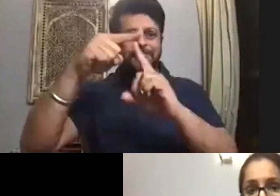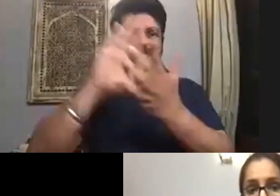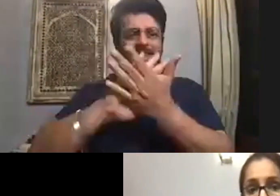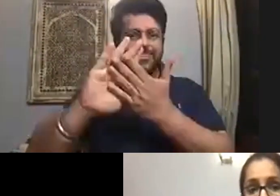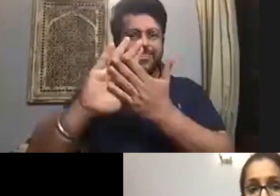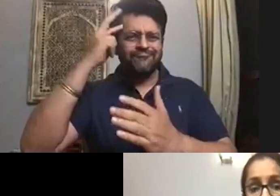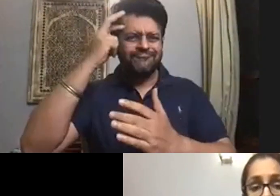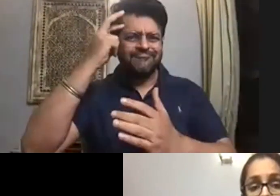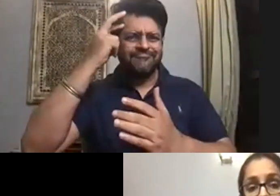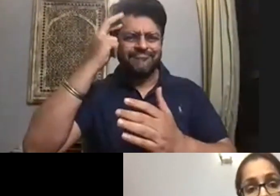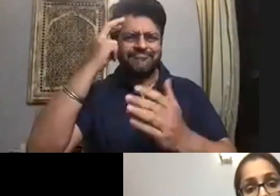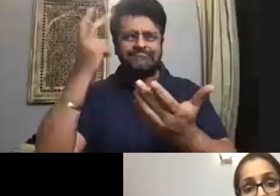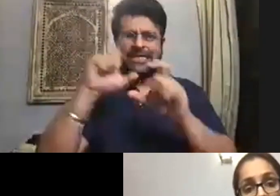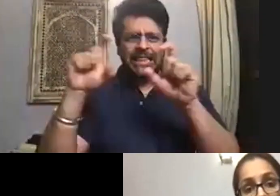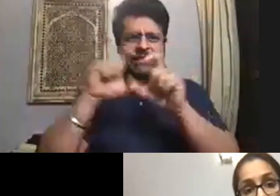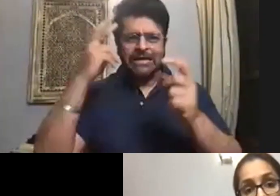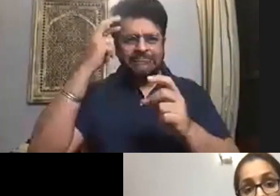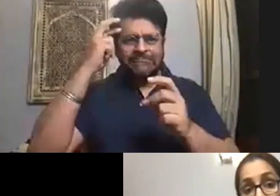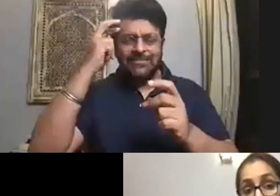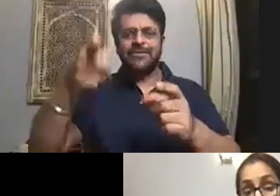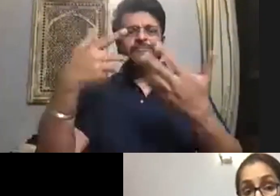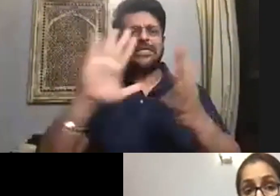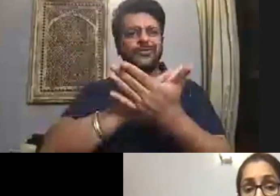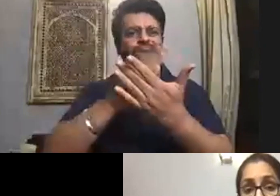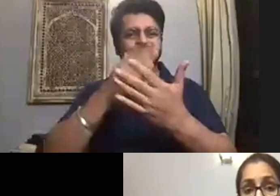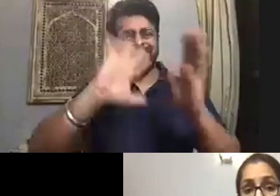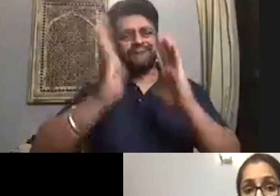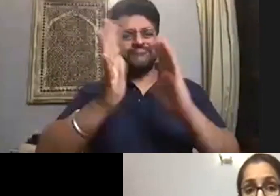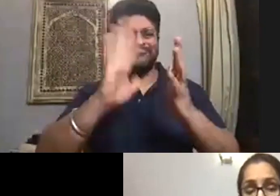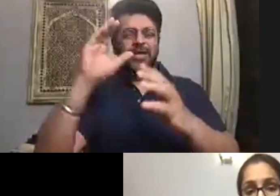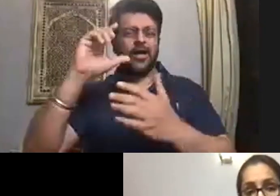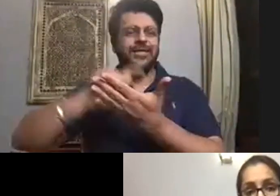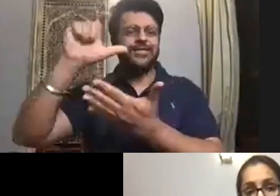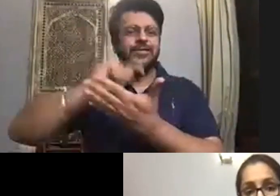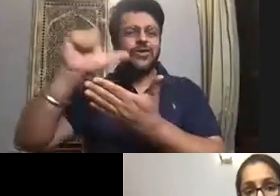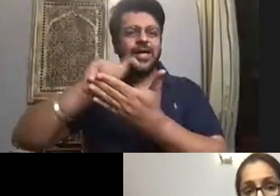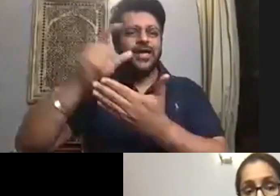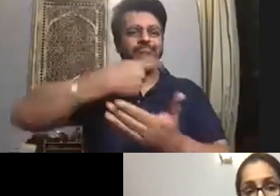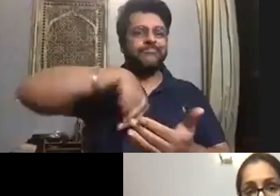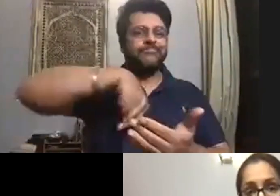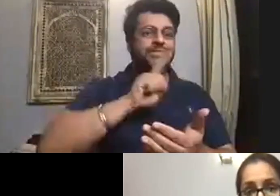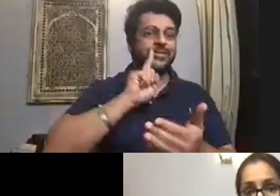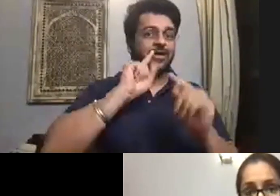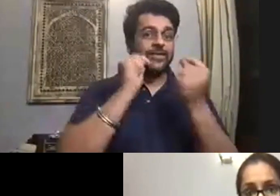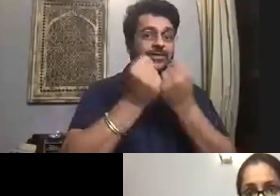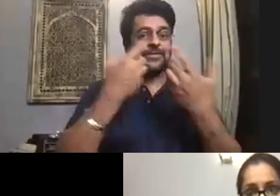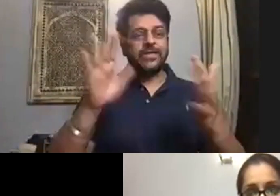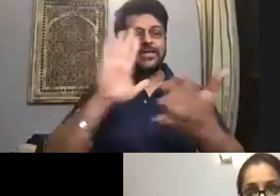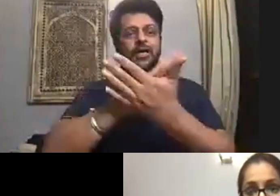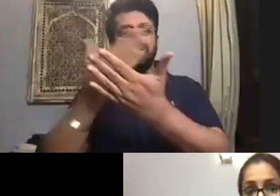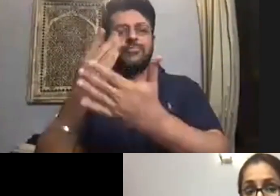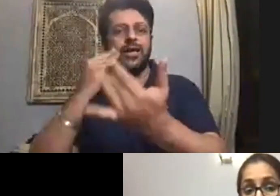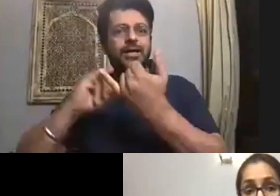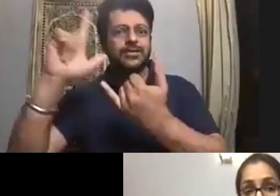the 6 videos that we had broadcasted some time back about the 6 myths related to COVID on Instagram.